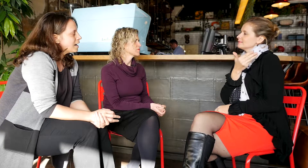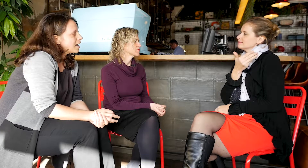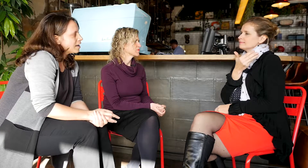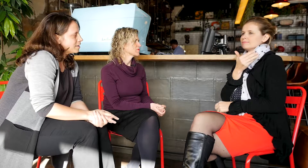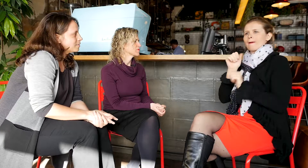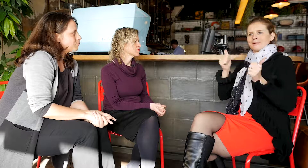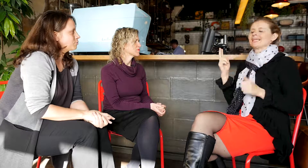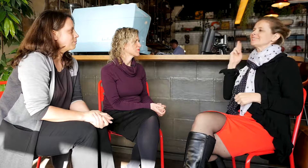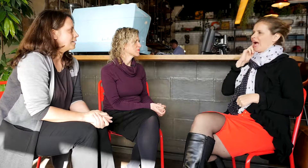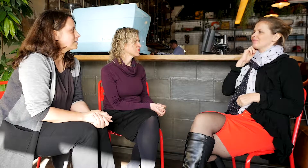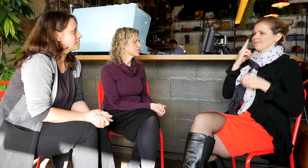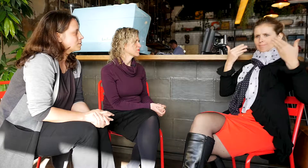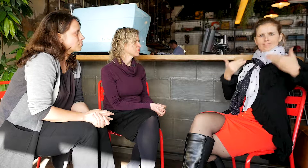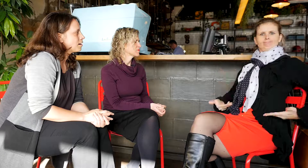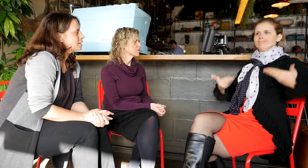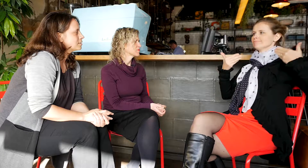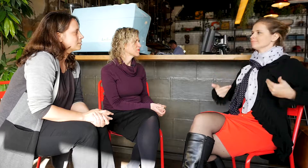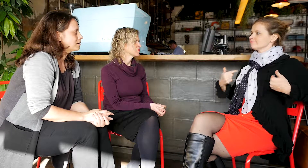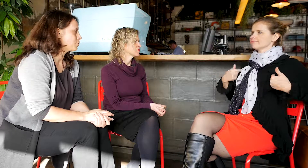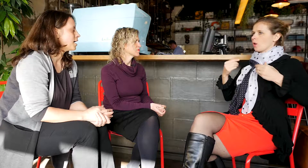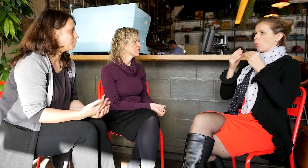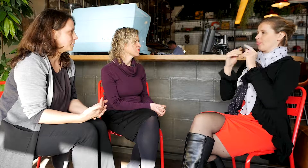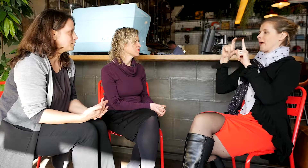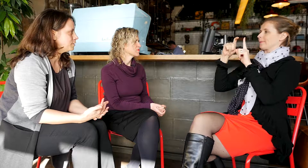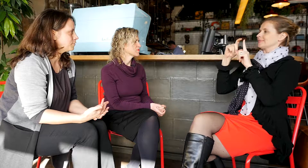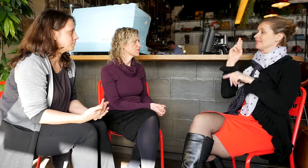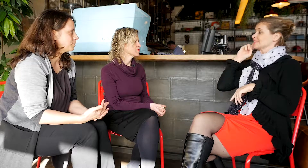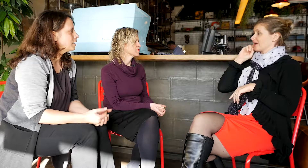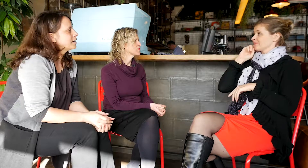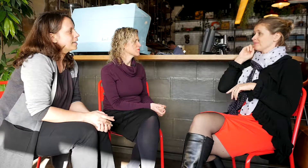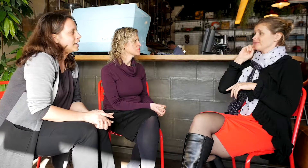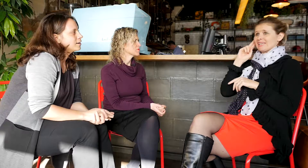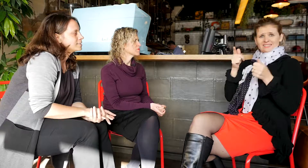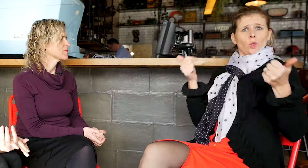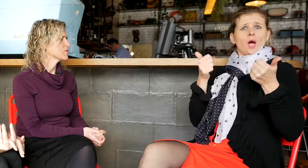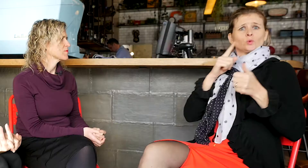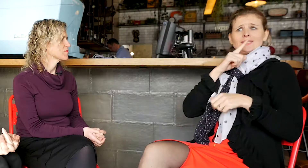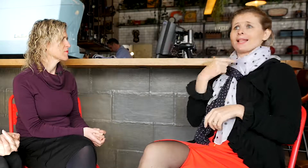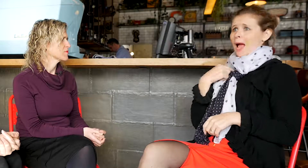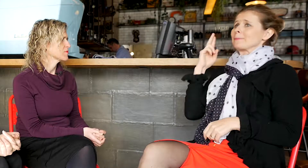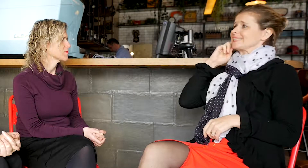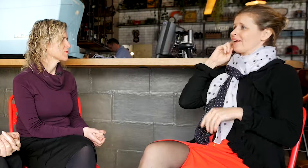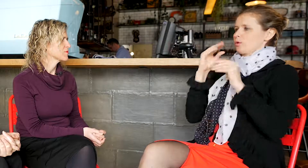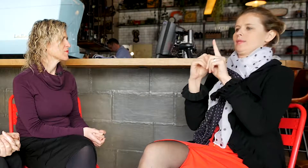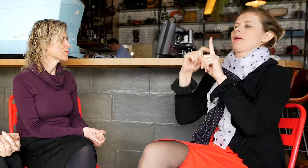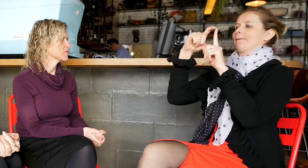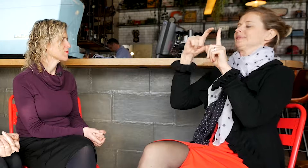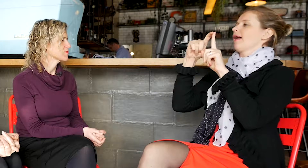And I think that probably links into pride of being deaf. And I say deaf with a capital D. So